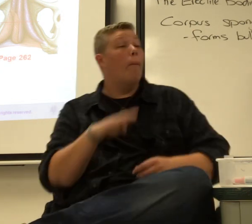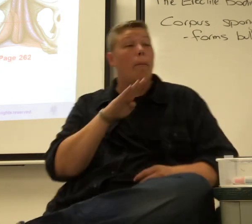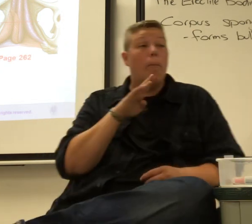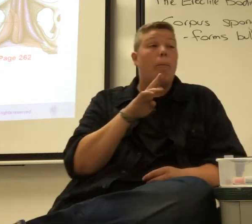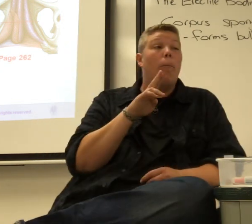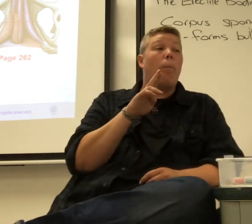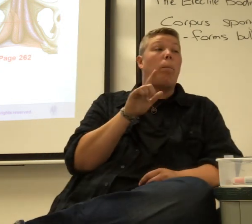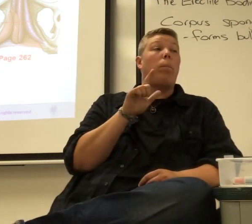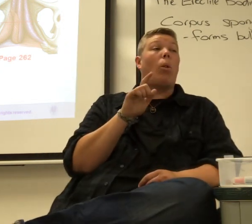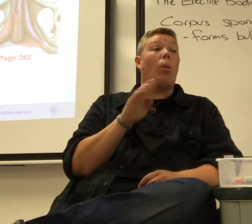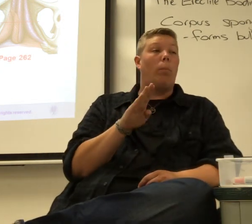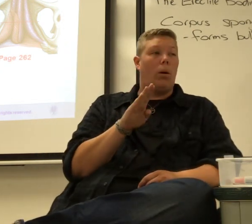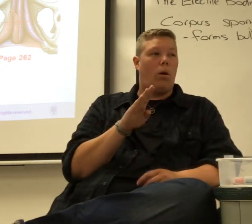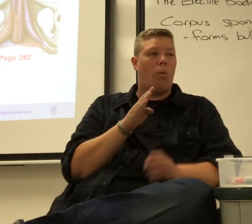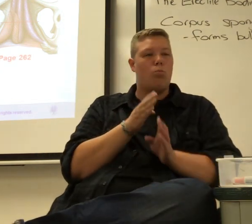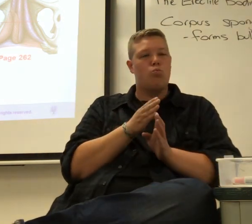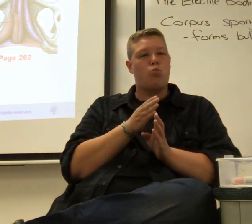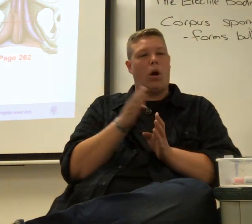proximally.